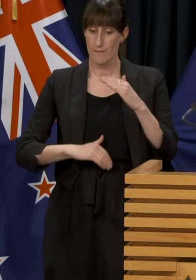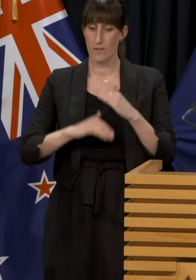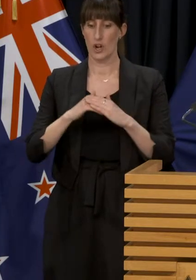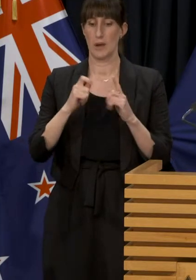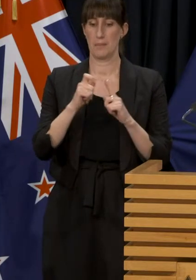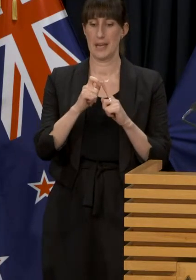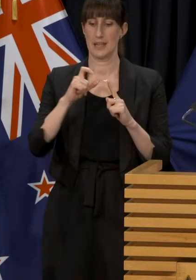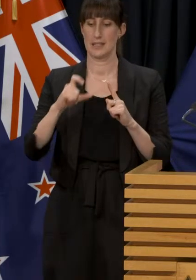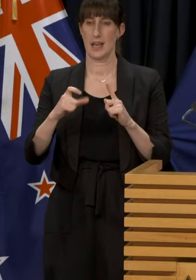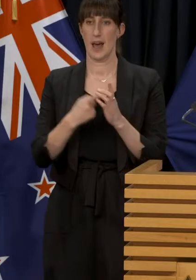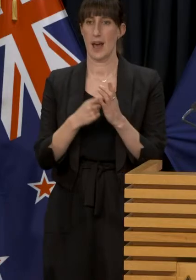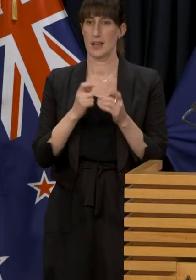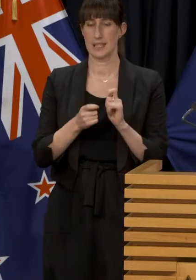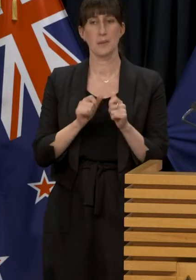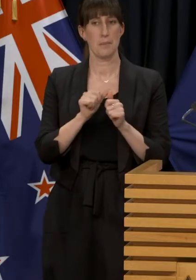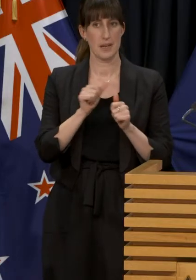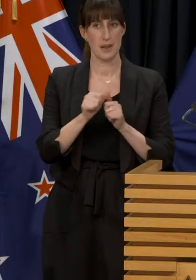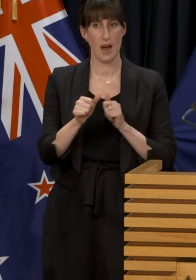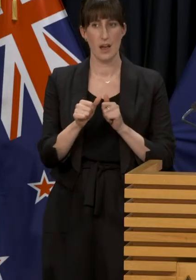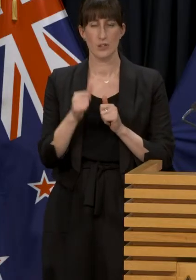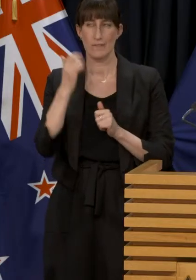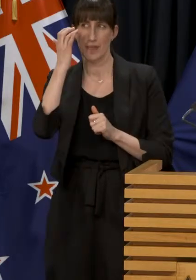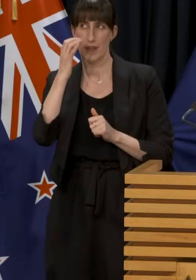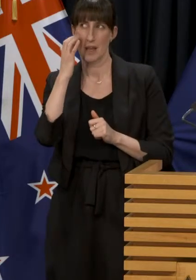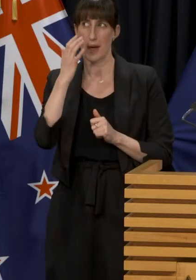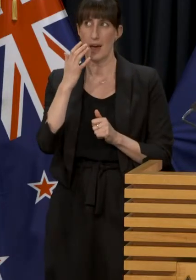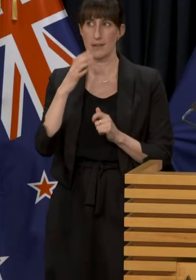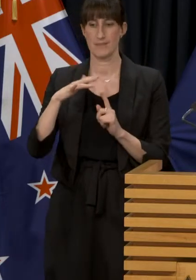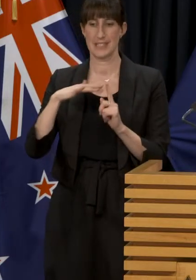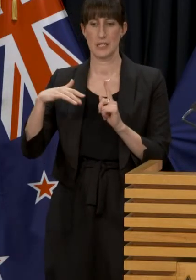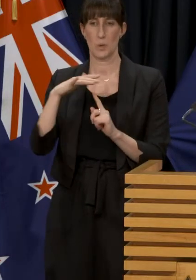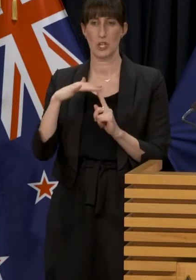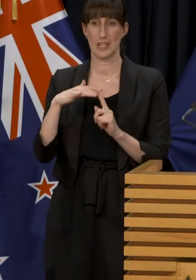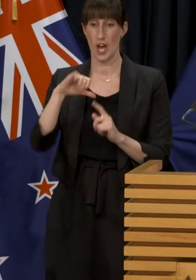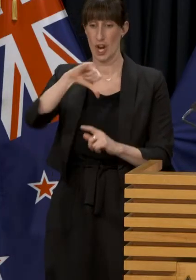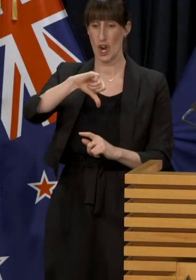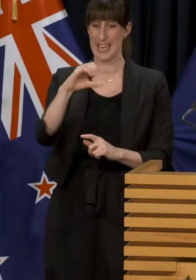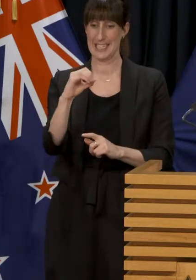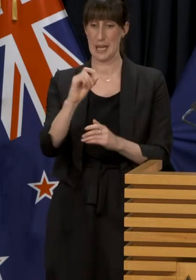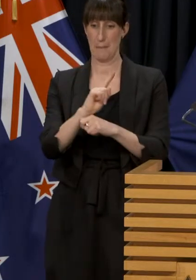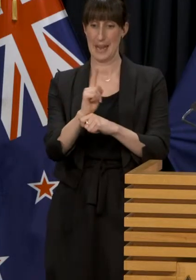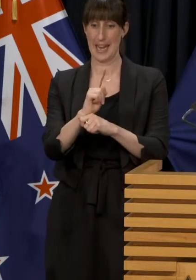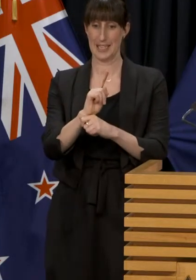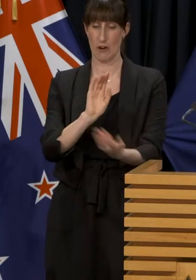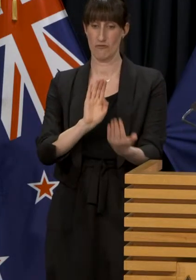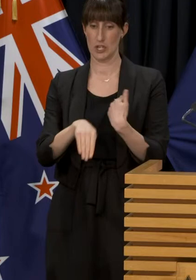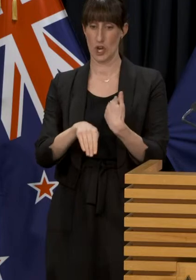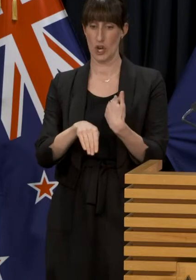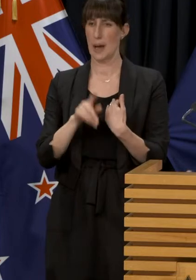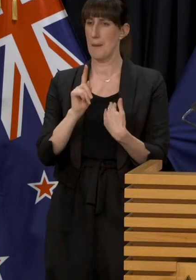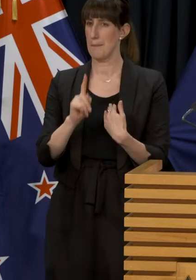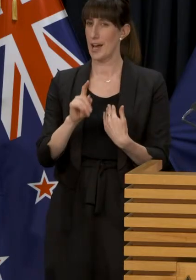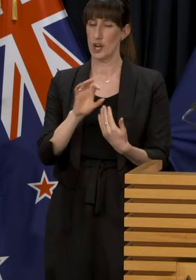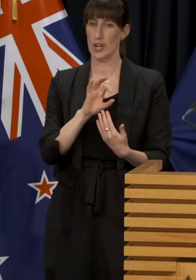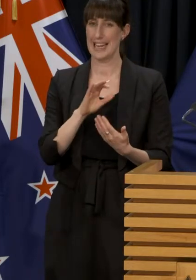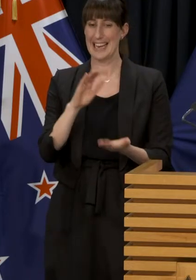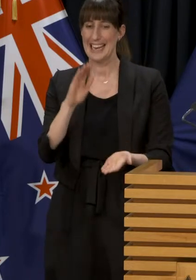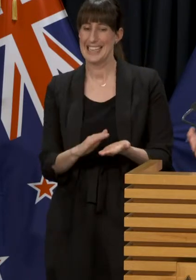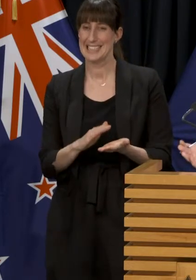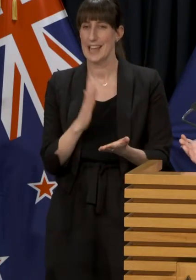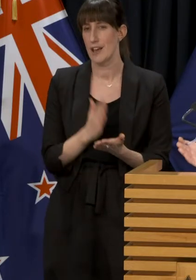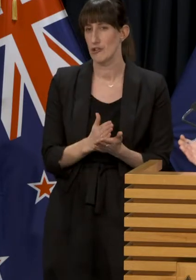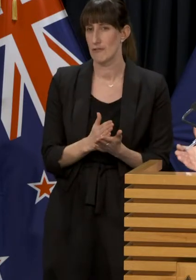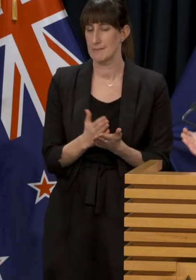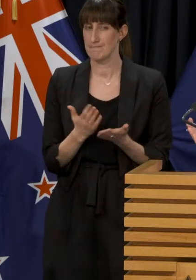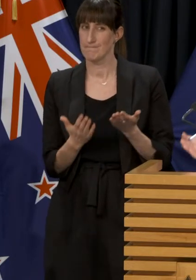test. And so it would you'd have to think about what is the situation where a 90-minute turnaround but lower accuracy is better than, if we need to,